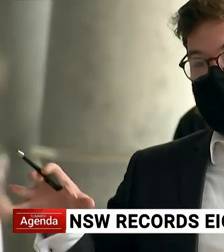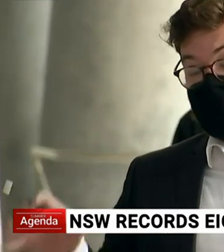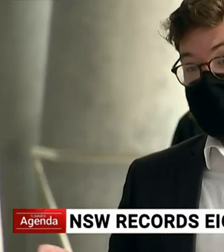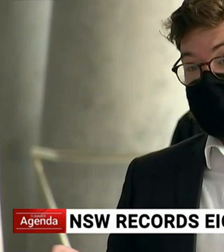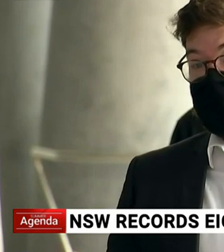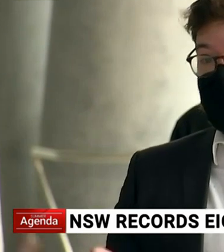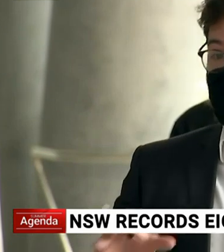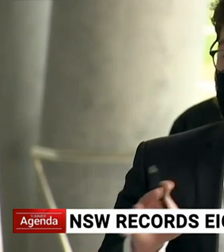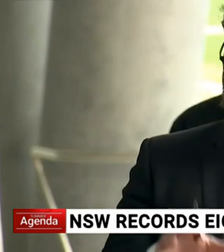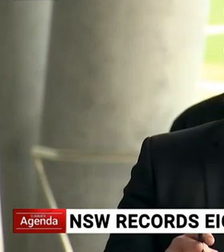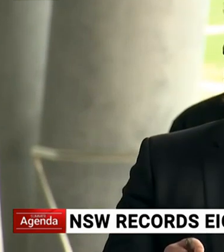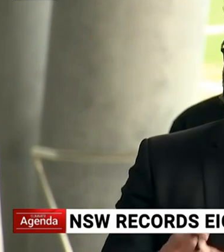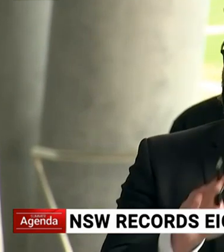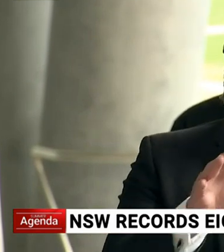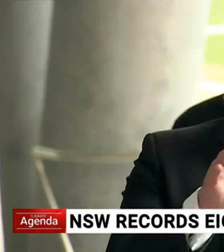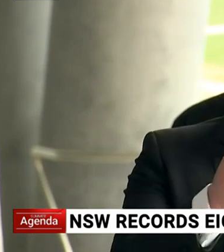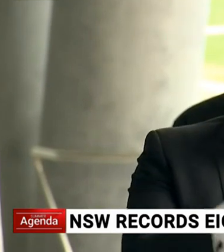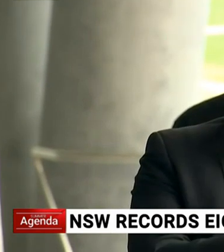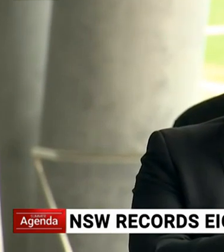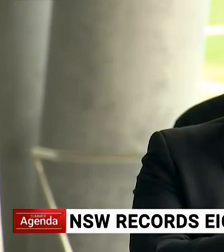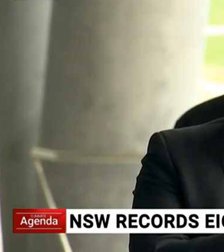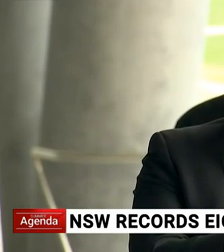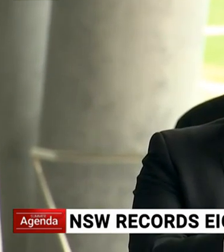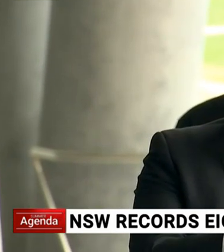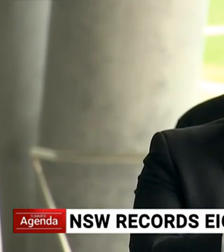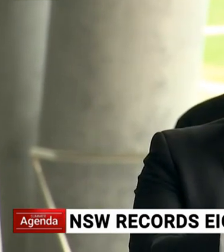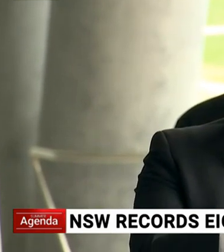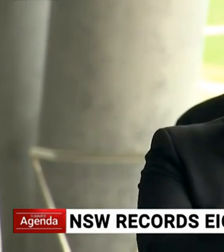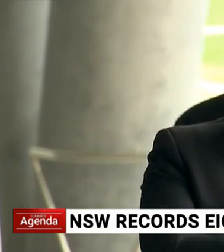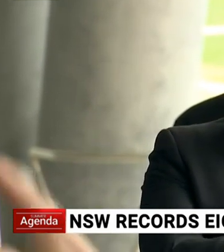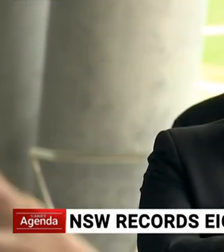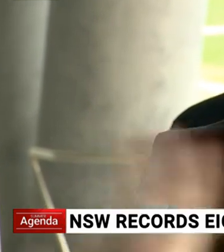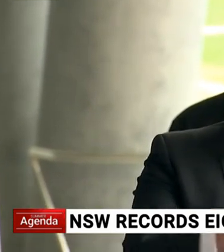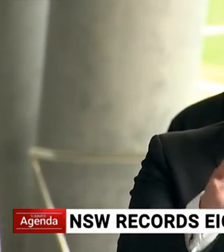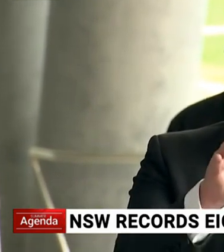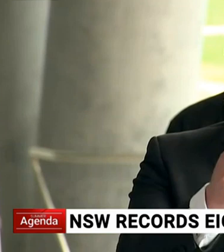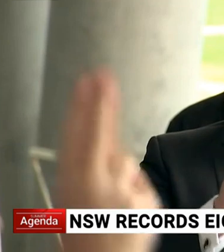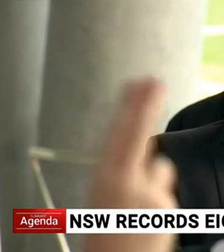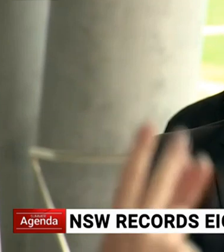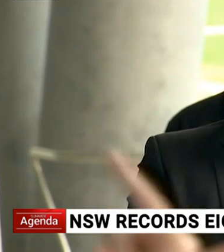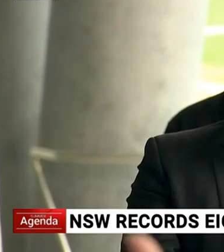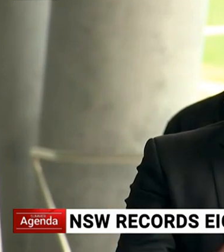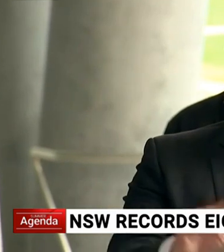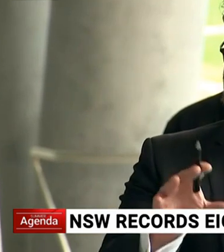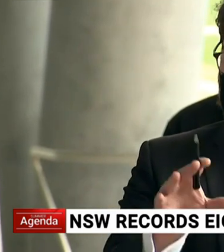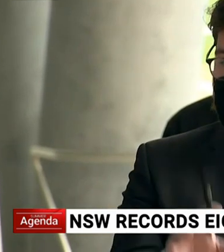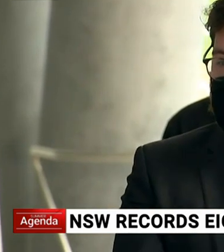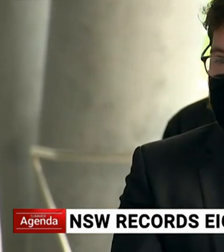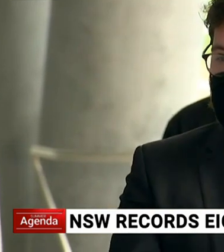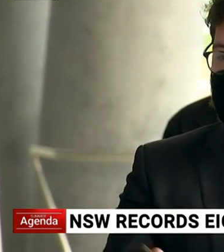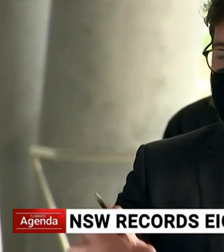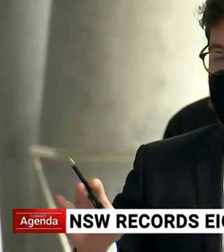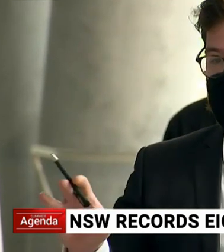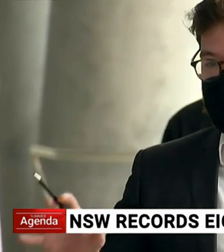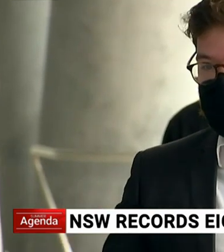returned travellers or aircrew. The 2 security guards months back, the hotel cleaner, the